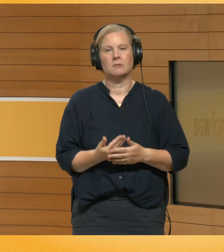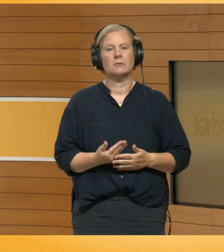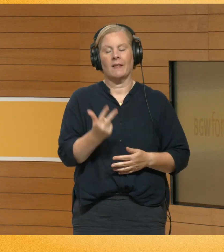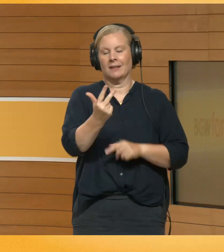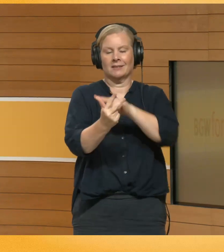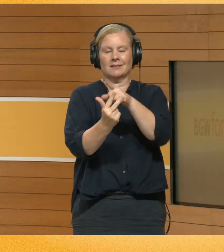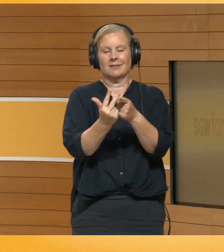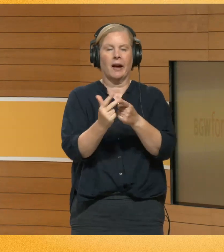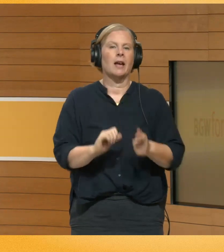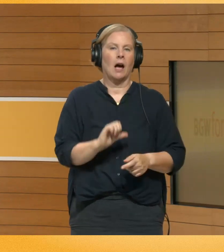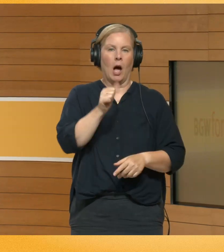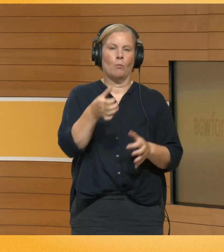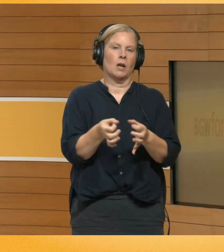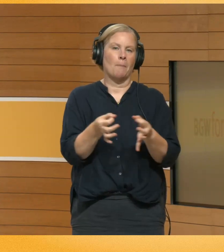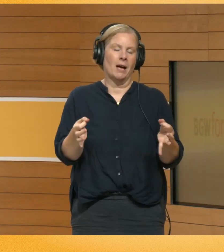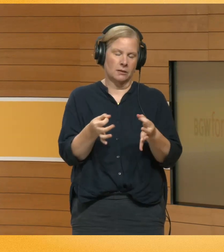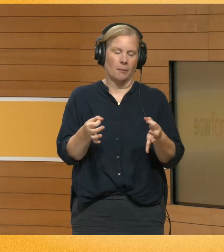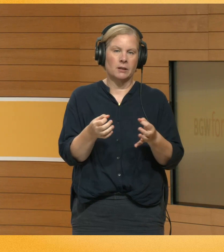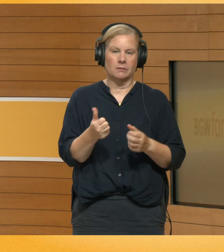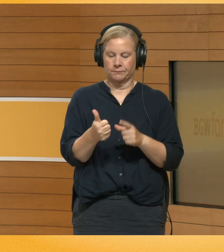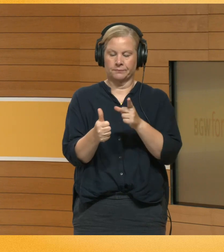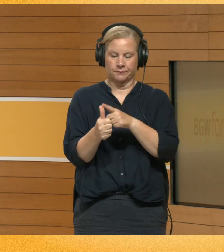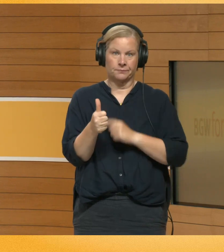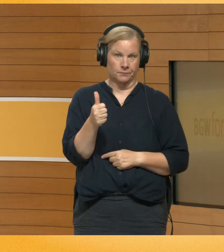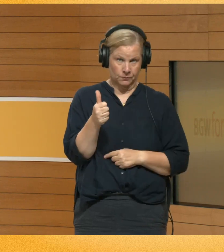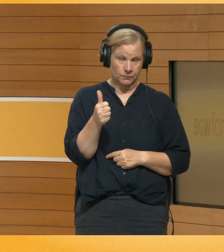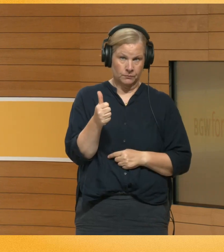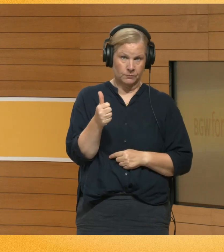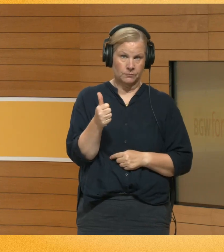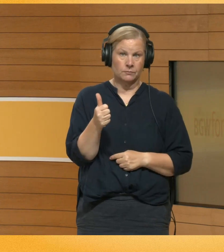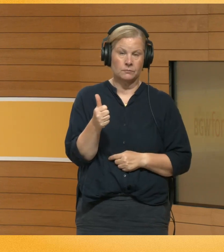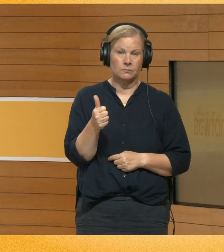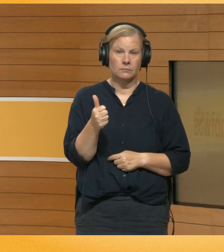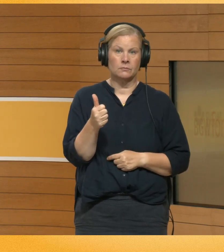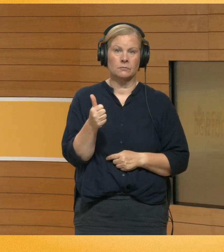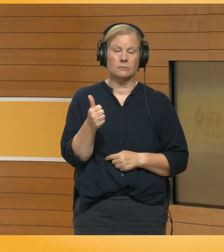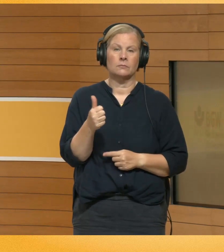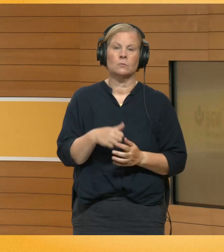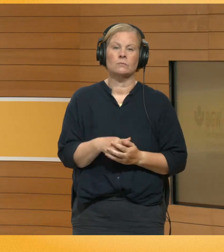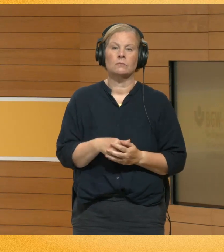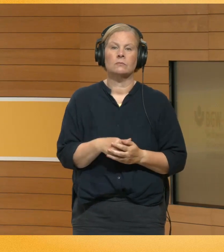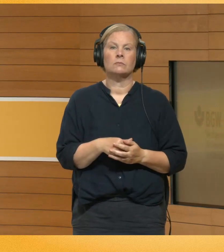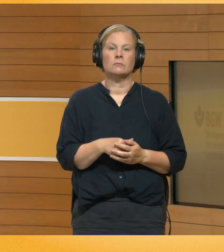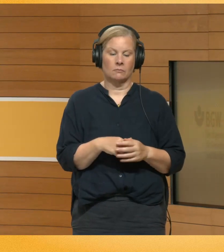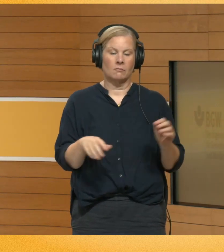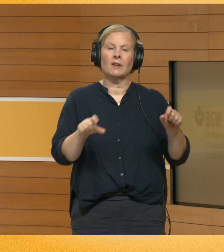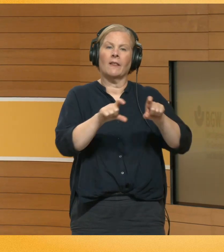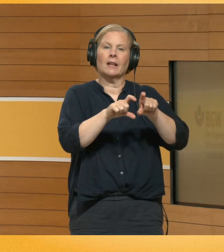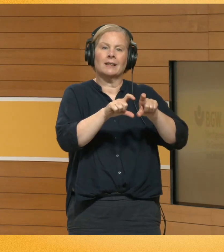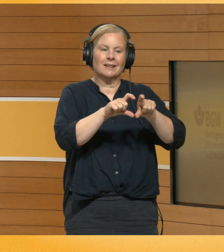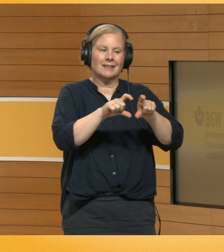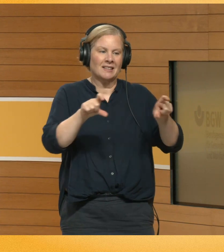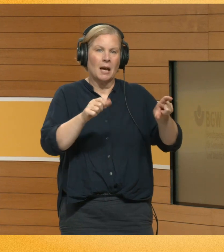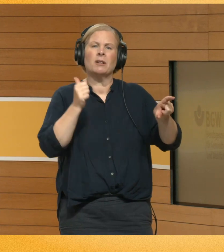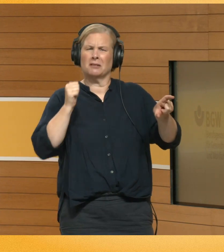And those are the 3 major measures that we discuss with the team. First of all, you need to find